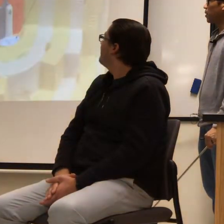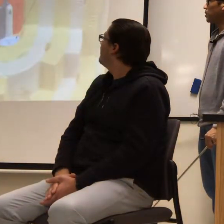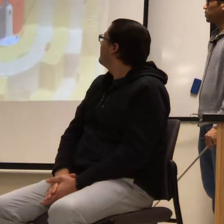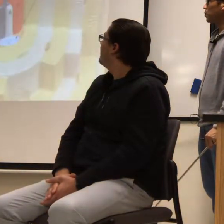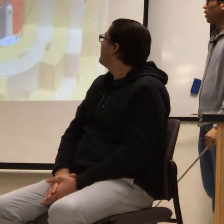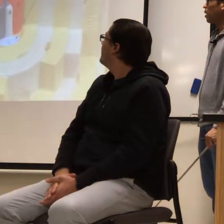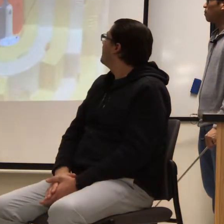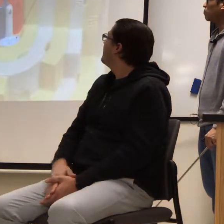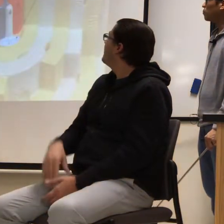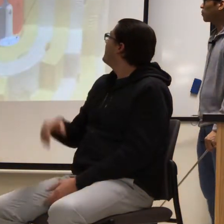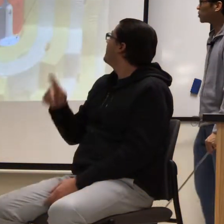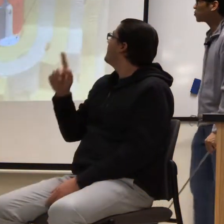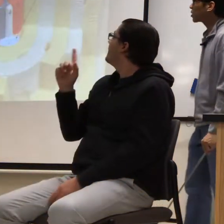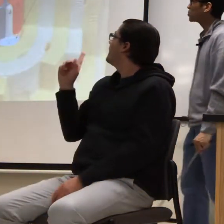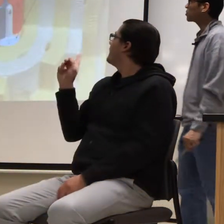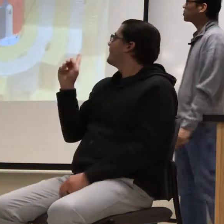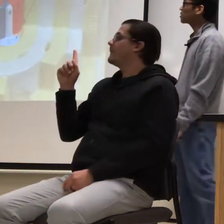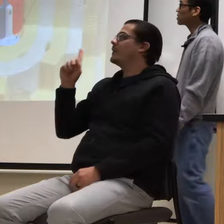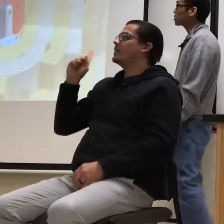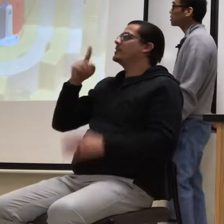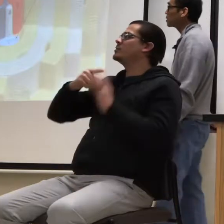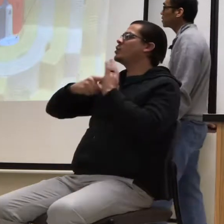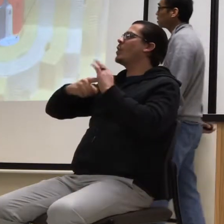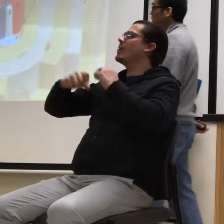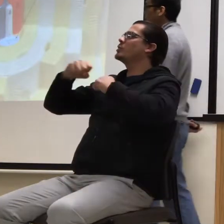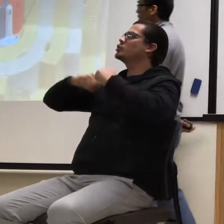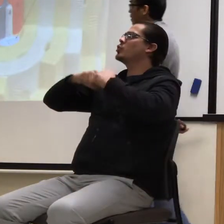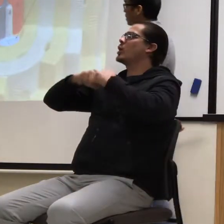This is pointing to the structures